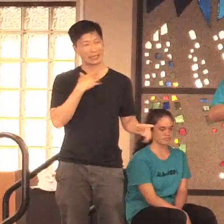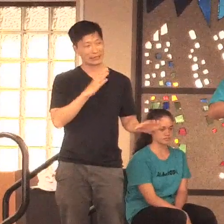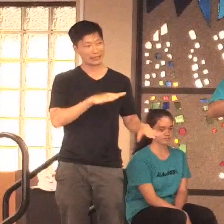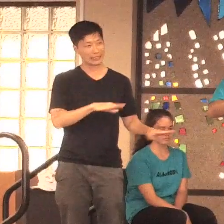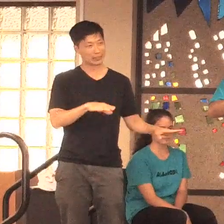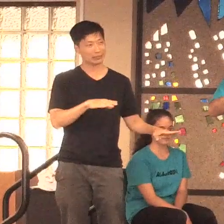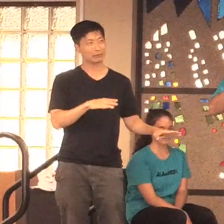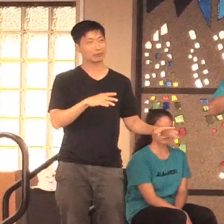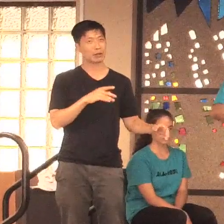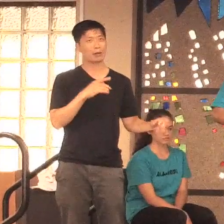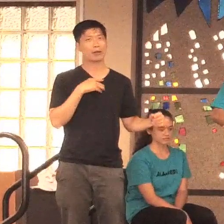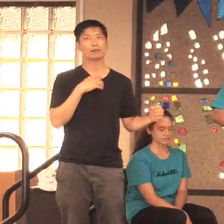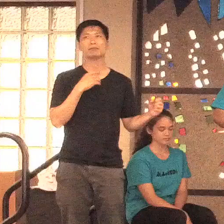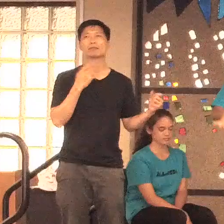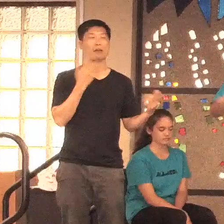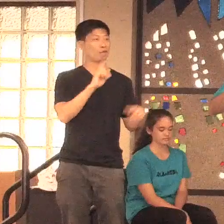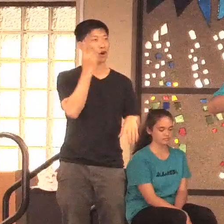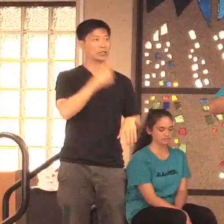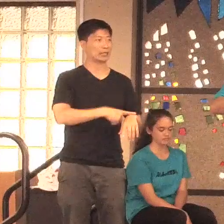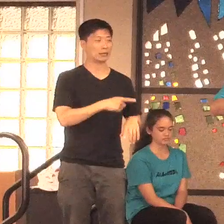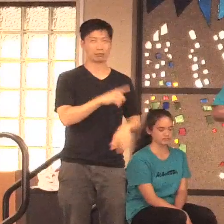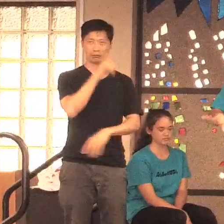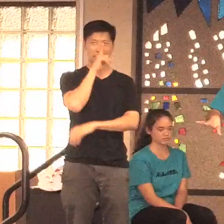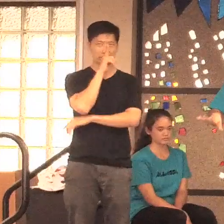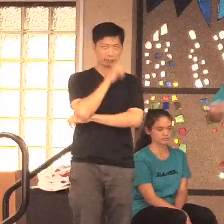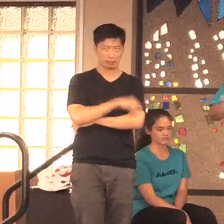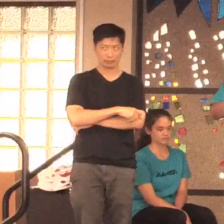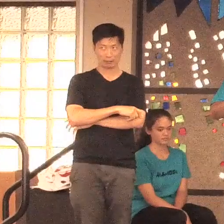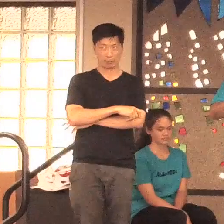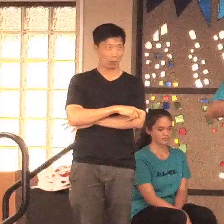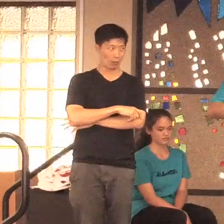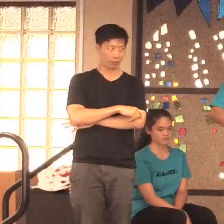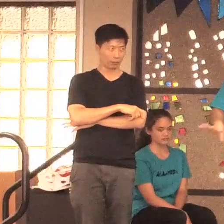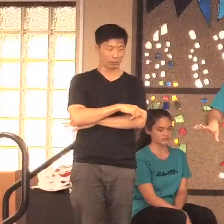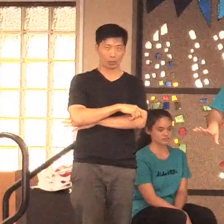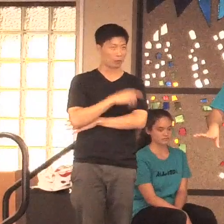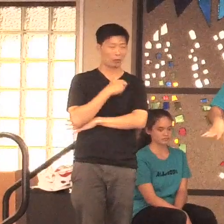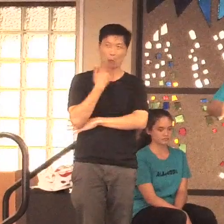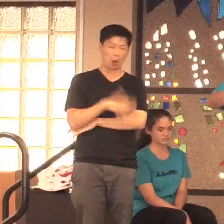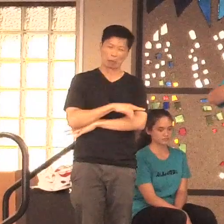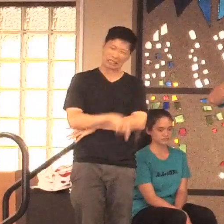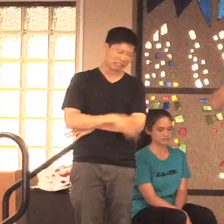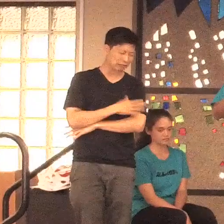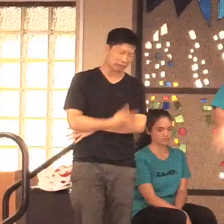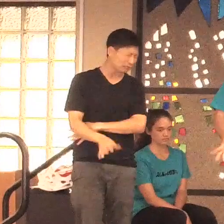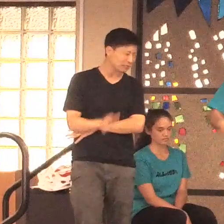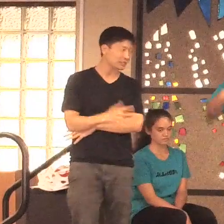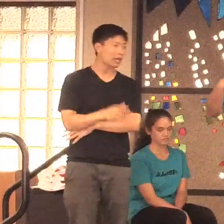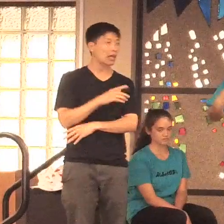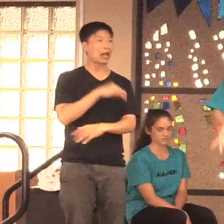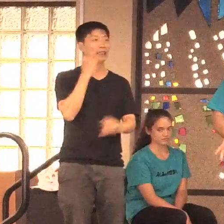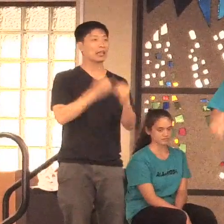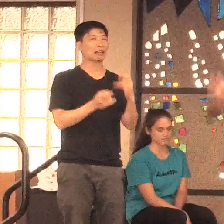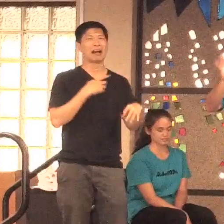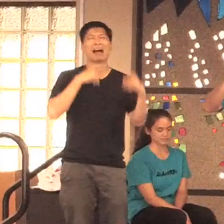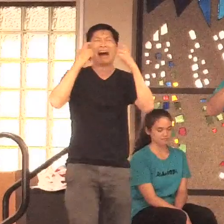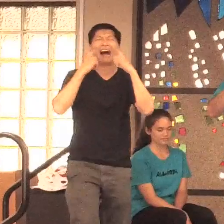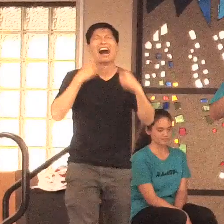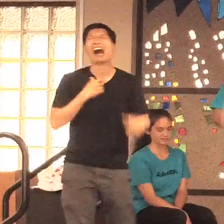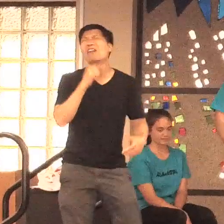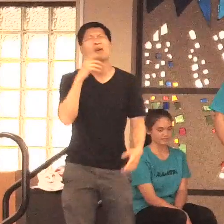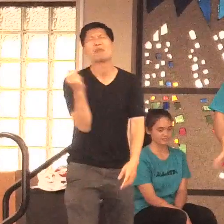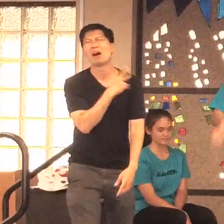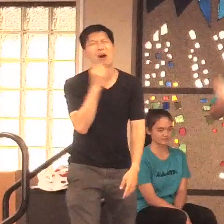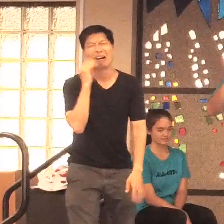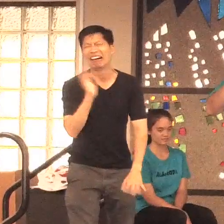in like the first day, won't say anything, don't want to be there, and then the last day they're crying and don't